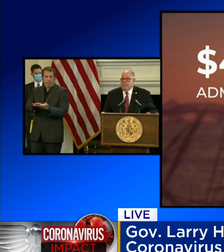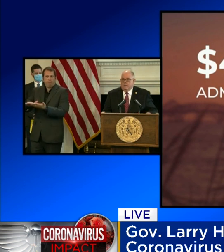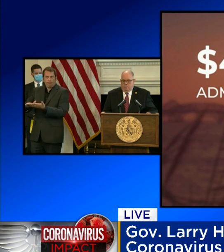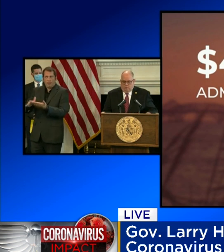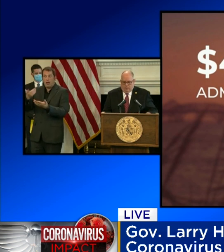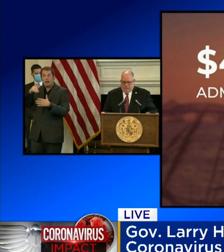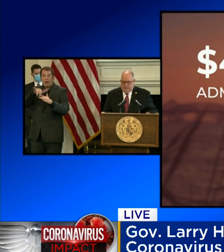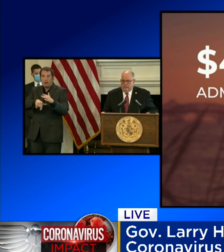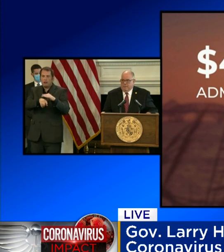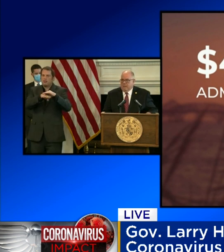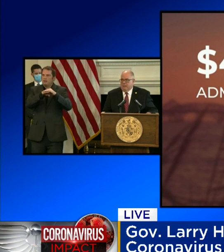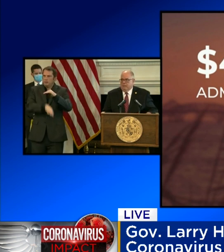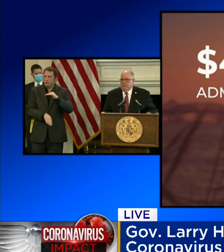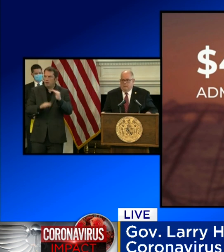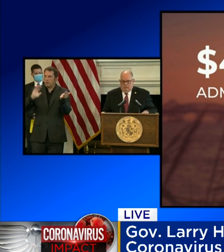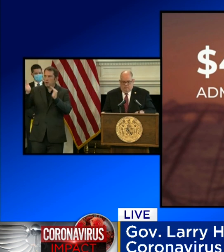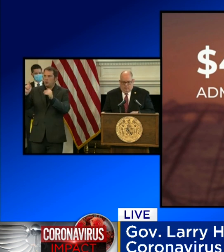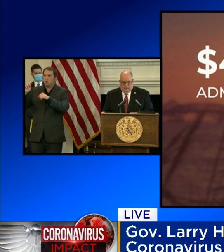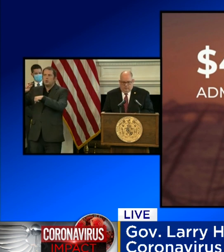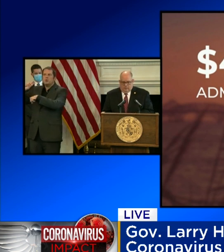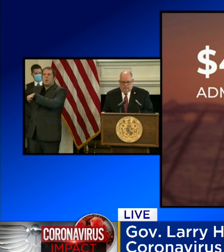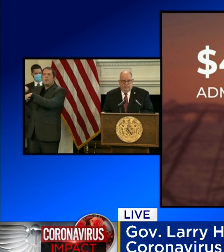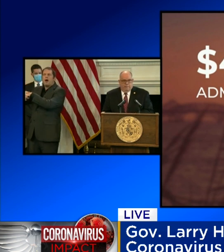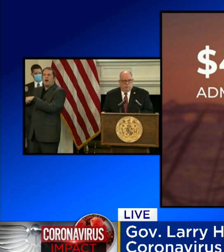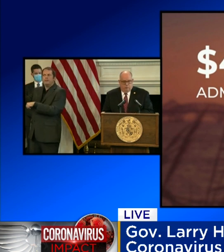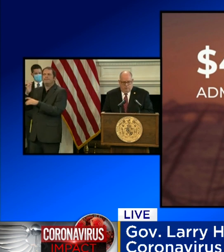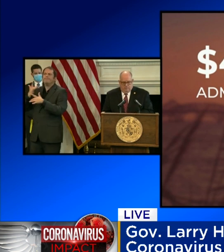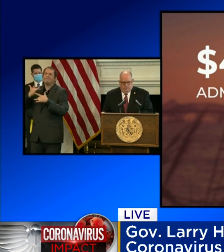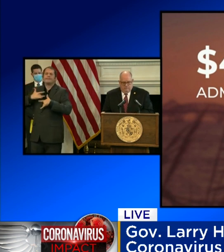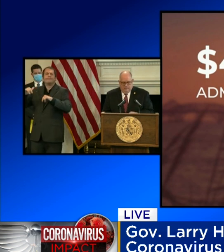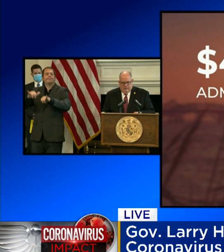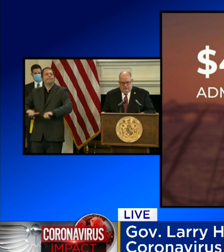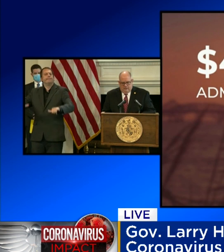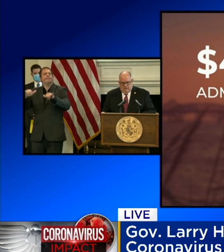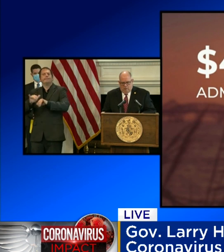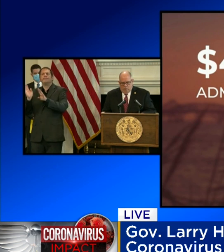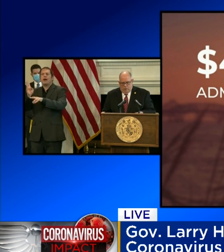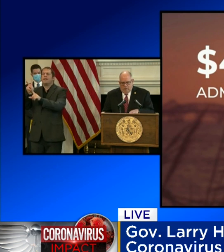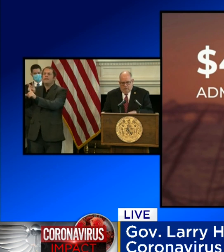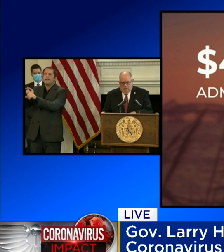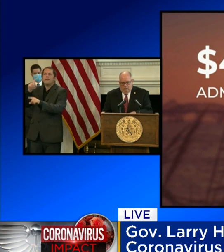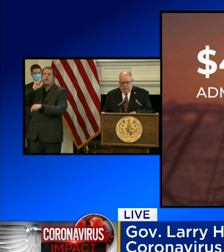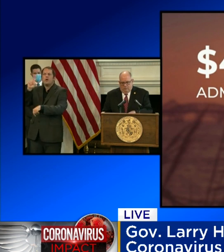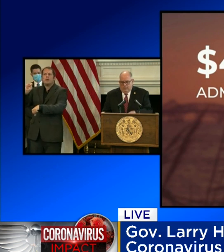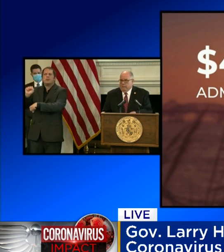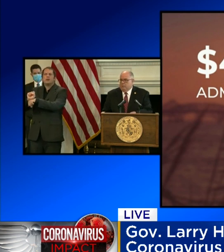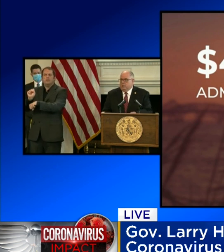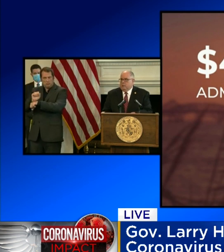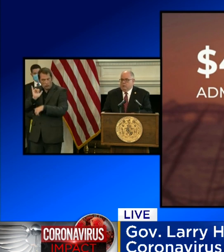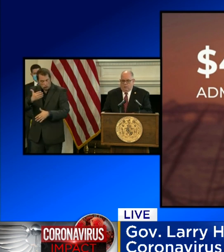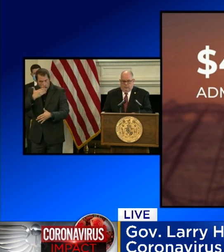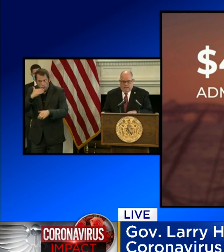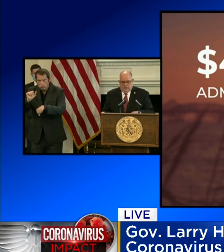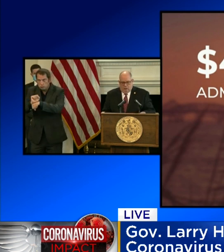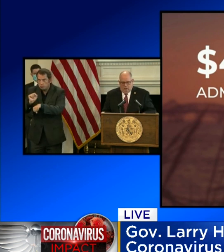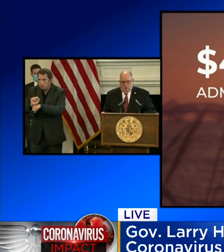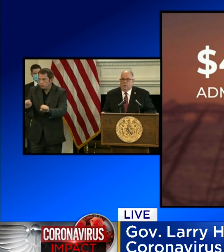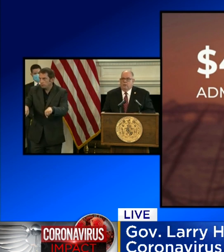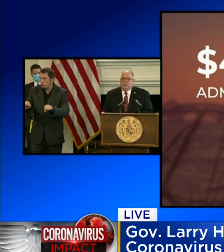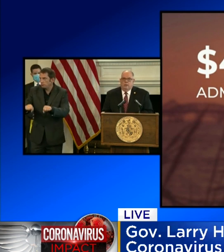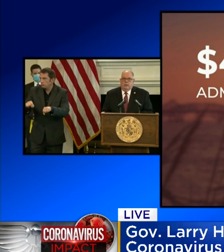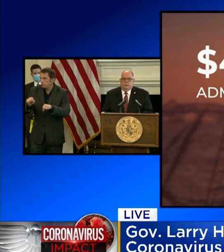pre-pandemic processing levels. But we're committed to ensuring that all